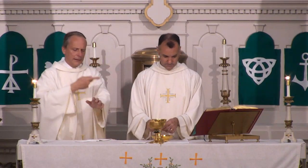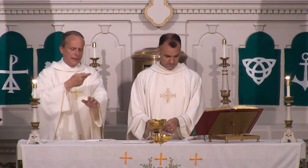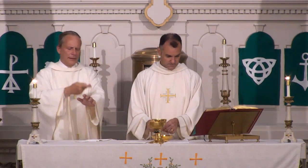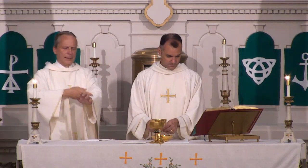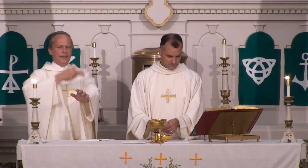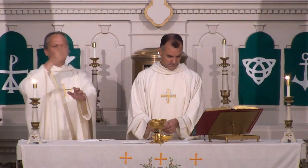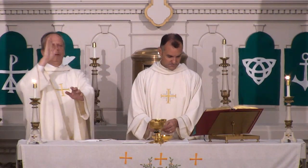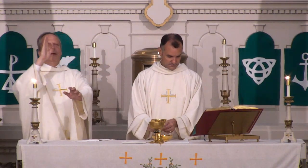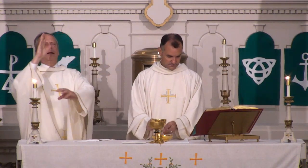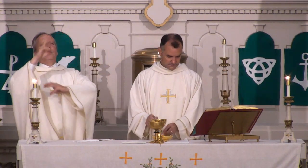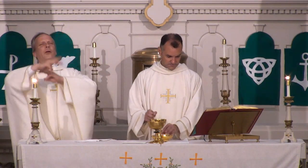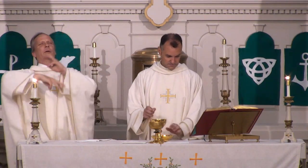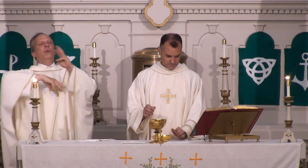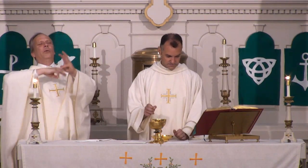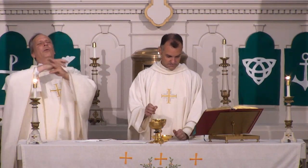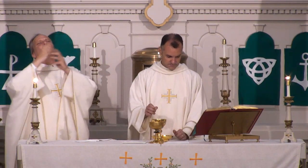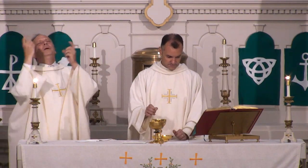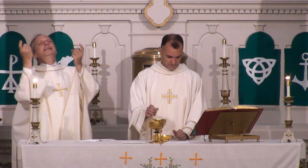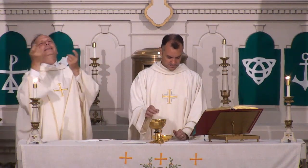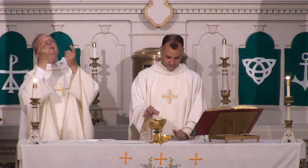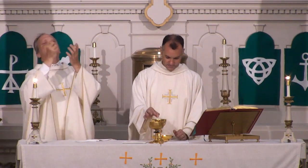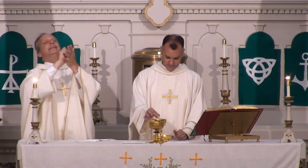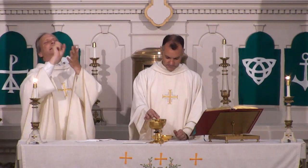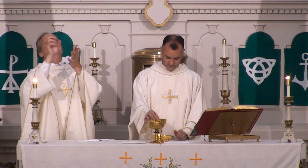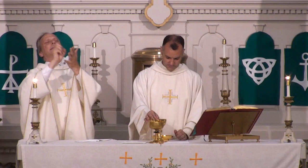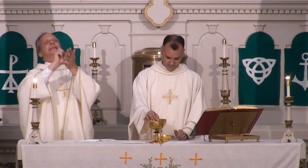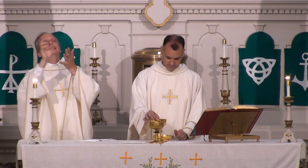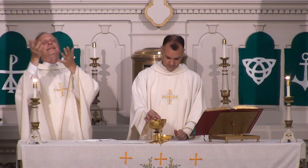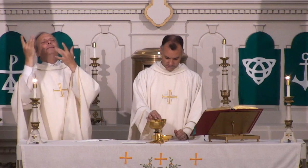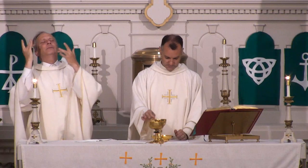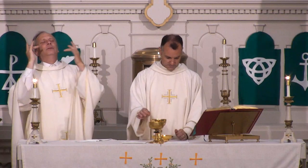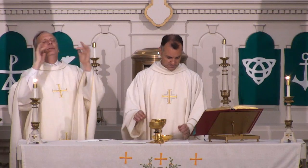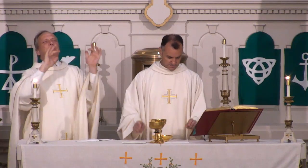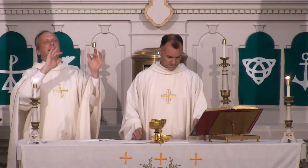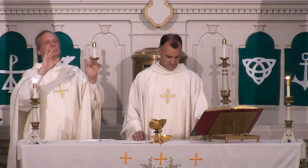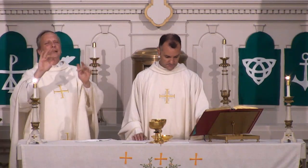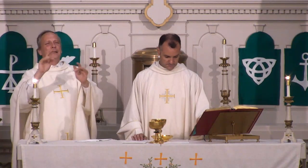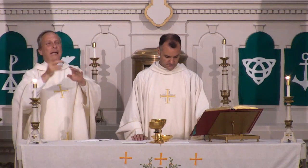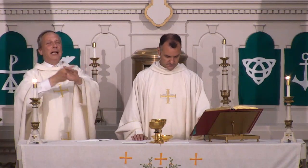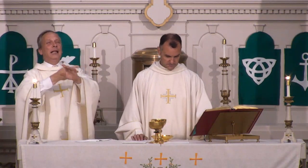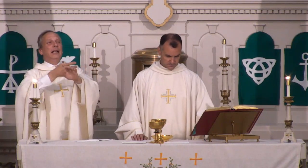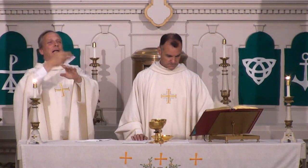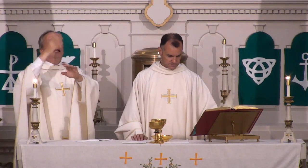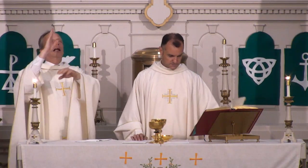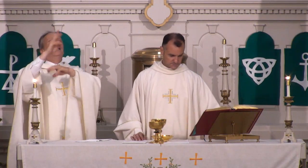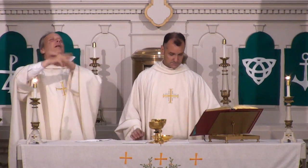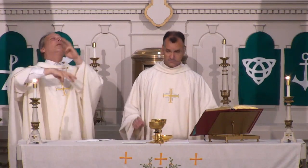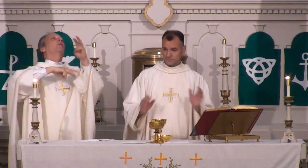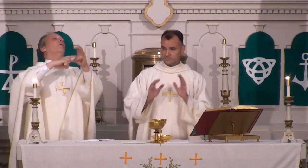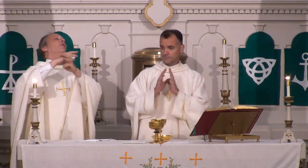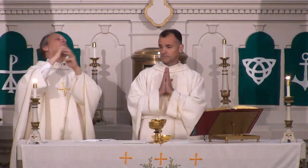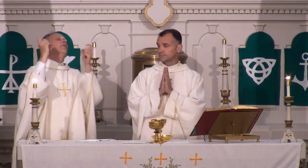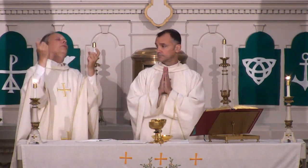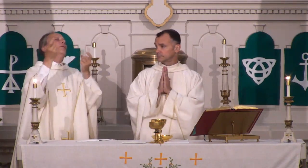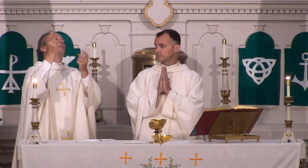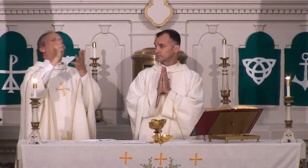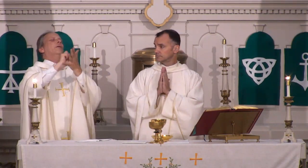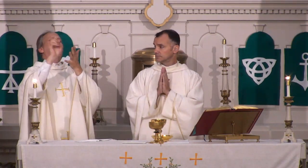Lamb of God, you take away the sins of the world, have mercy on us. Lamb of God, you take away the sins